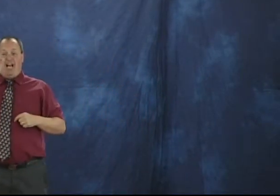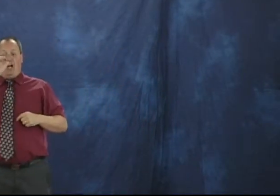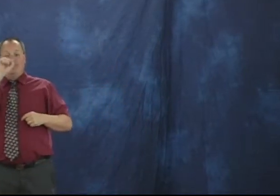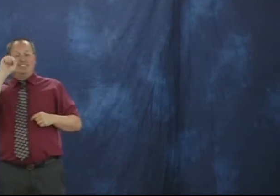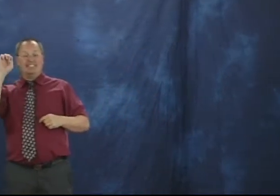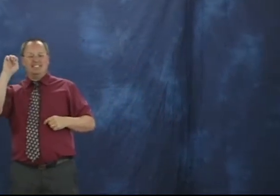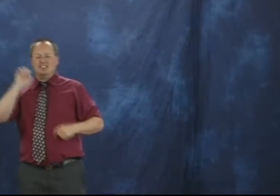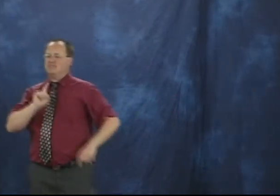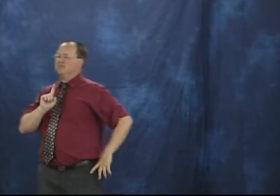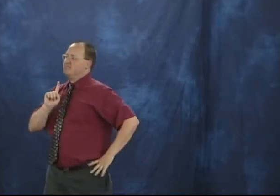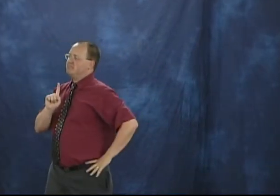One was a Pharisee.